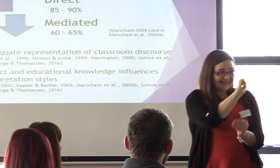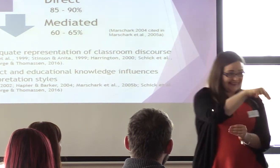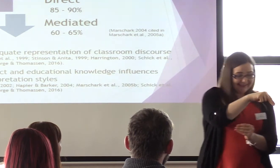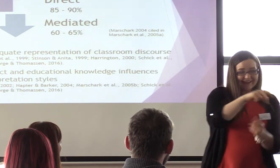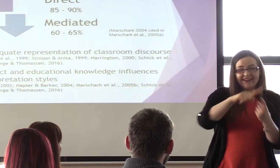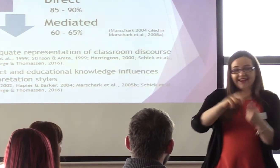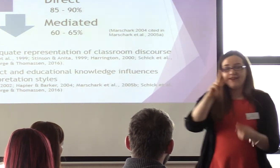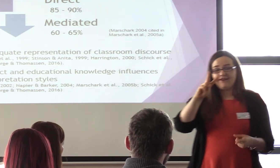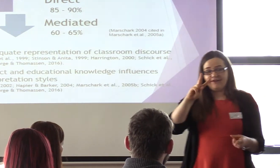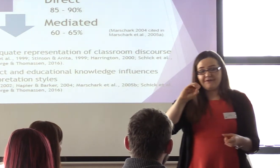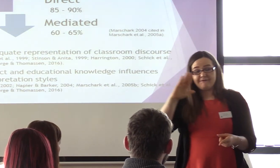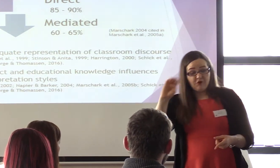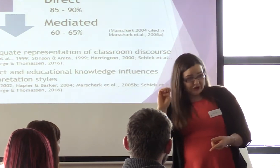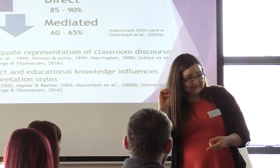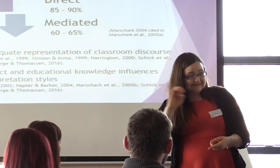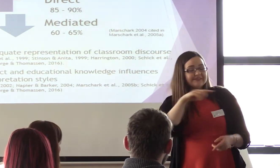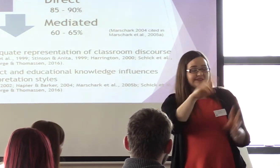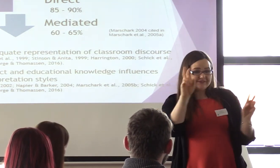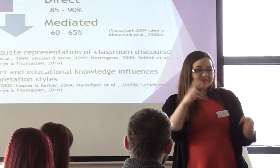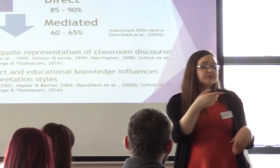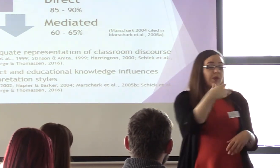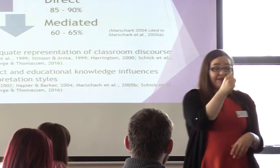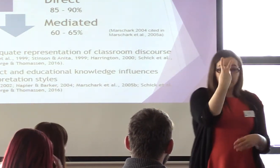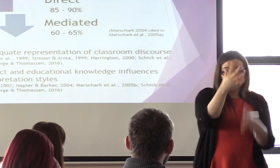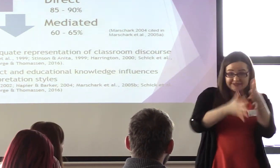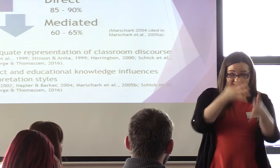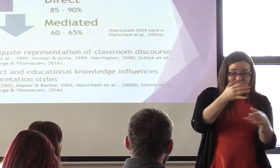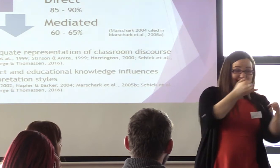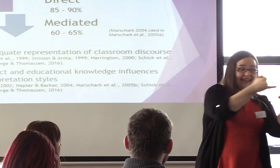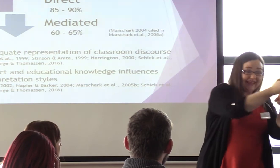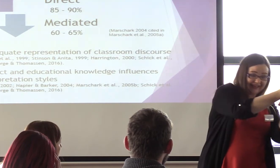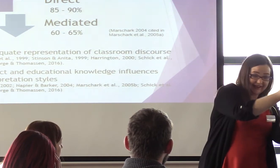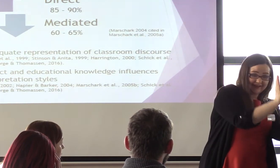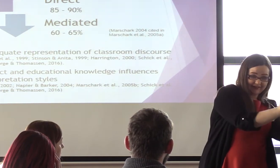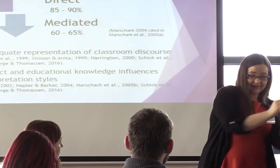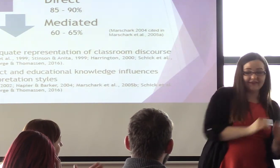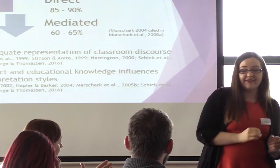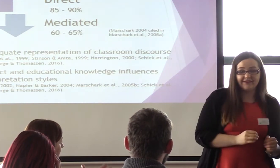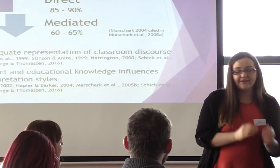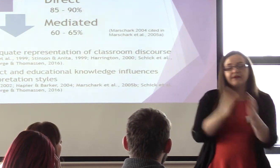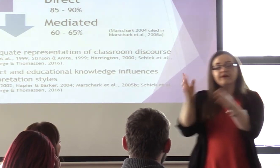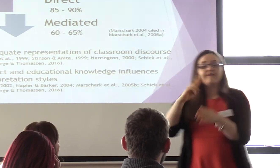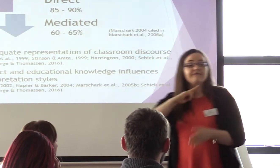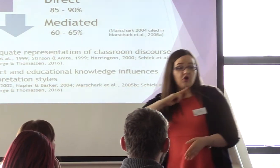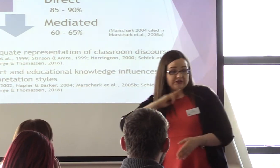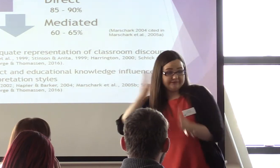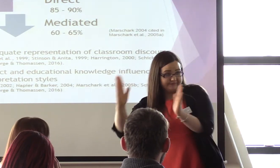That's a compound word, in and voice. And so there's two signs. You could sign in, and then you could sign